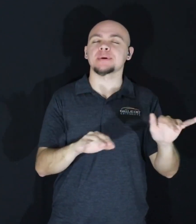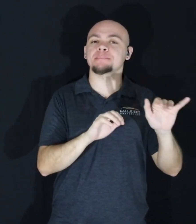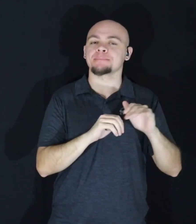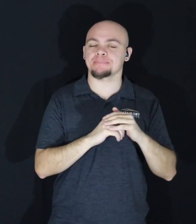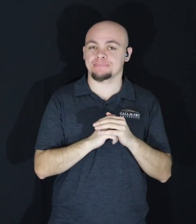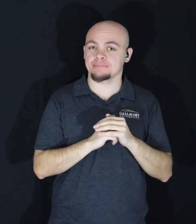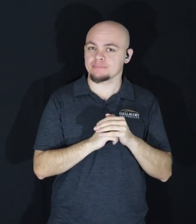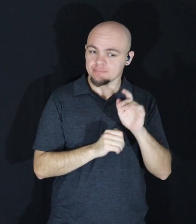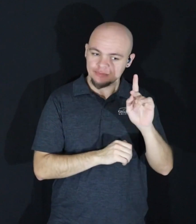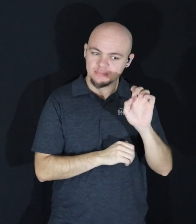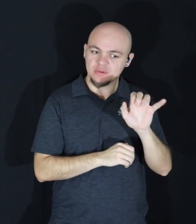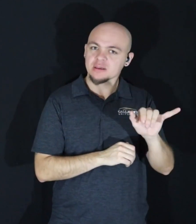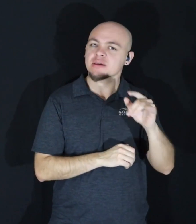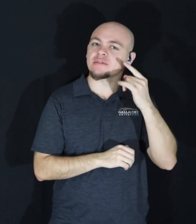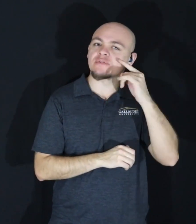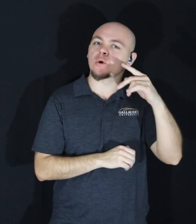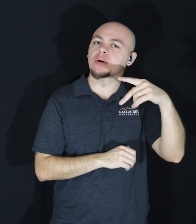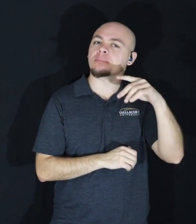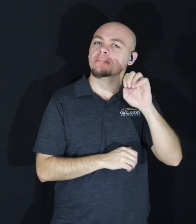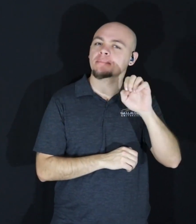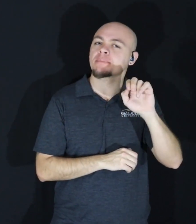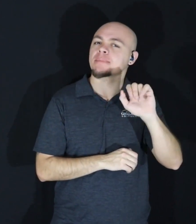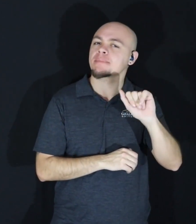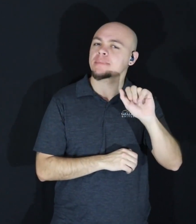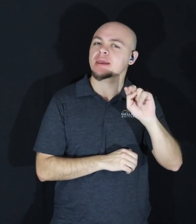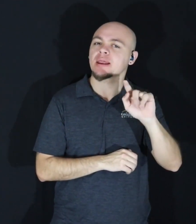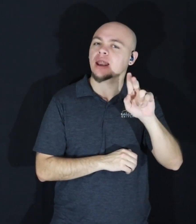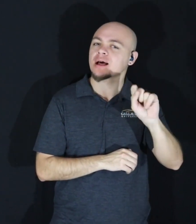It's the key of the Peanuts theme.